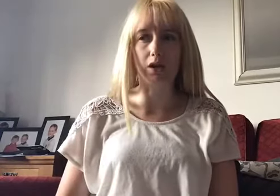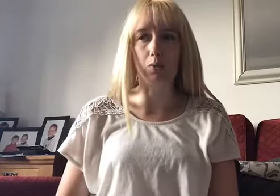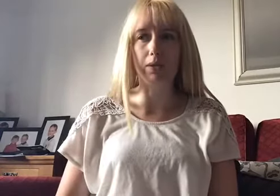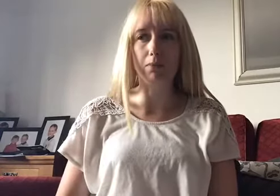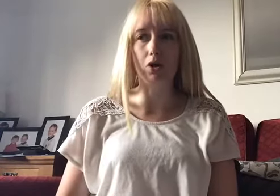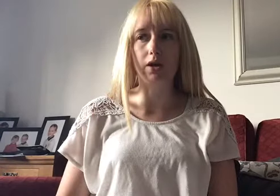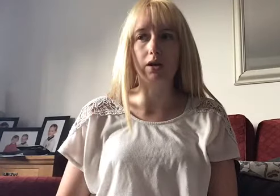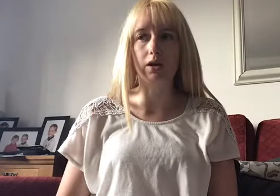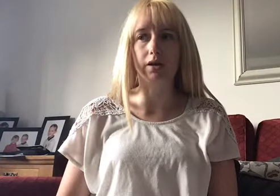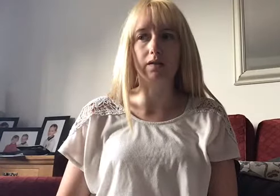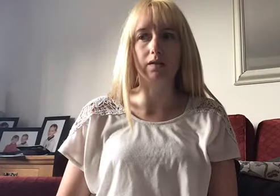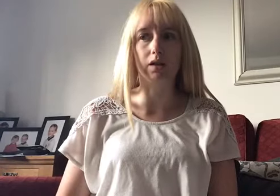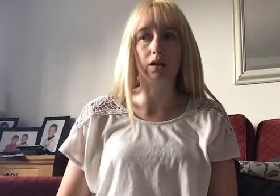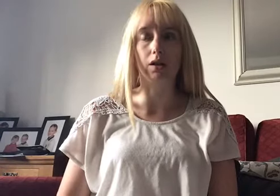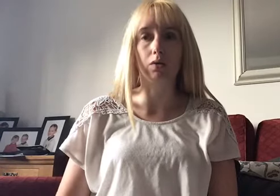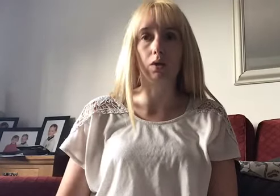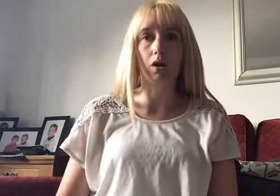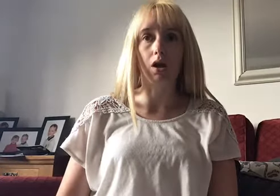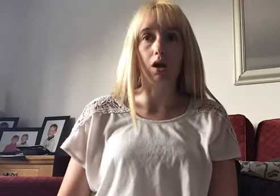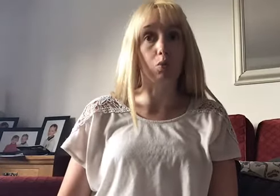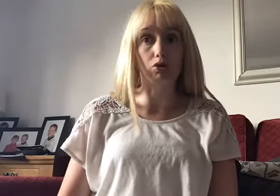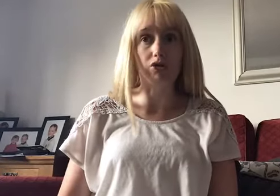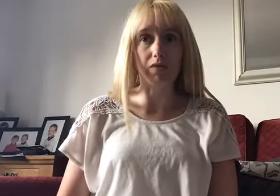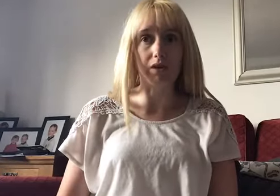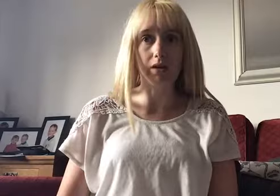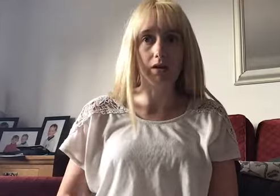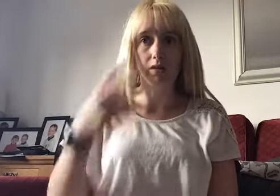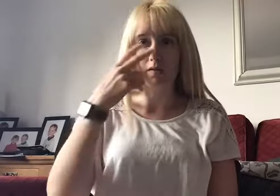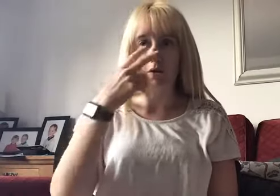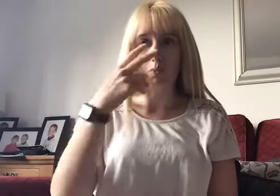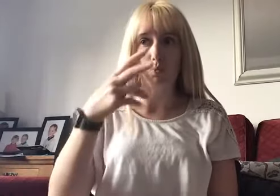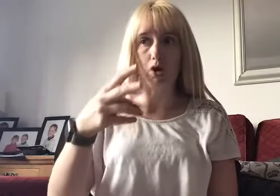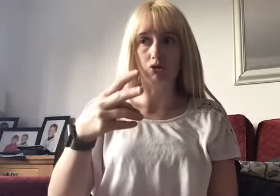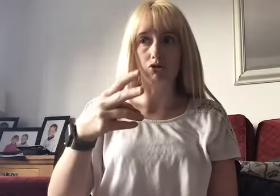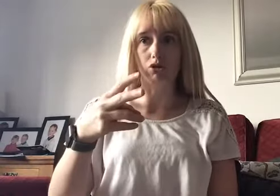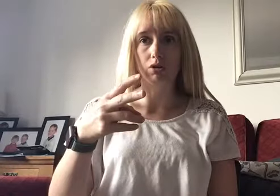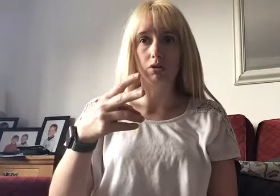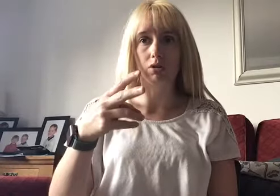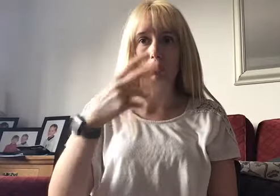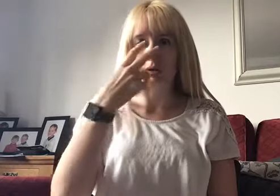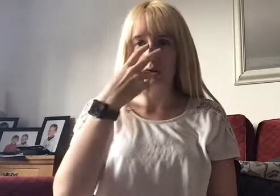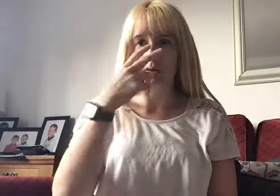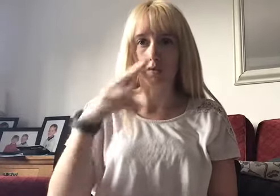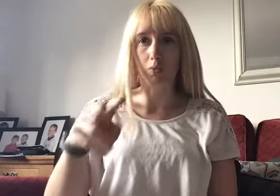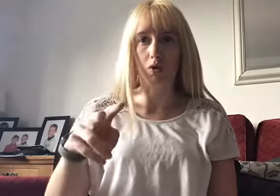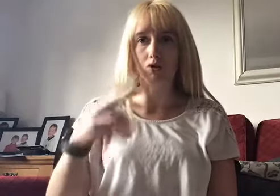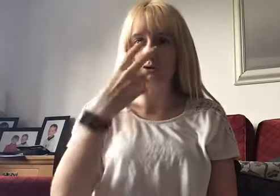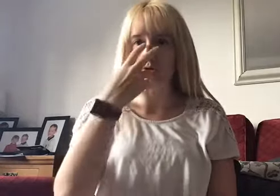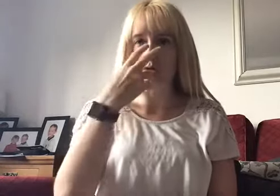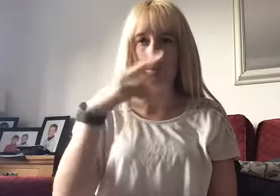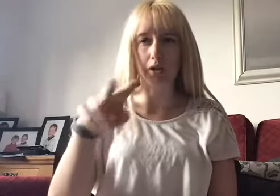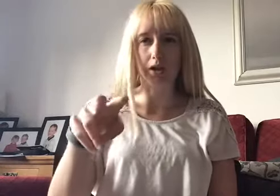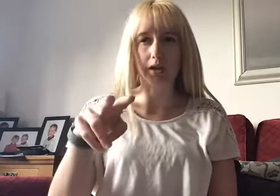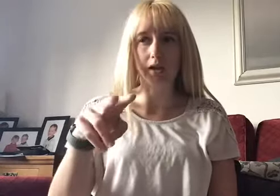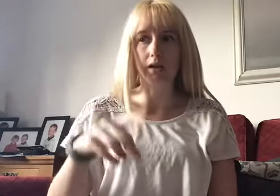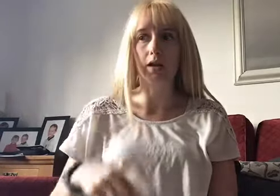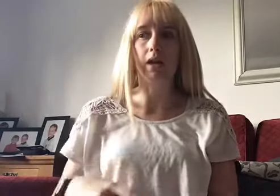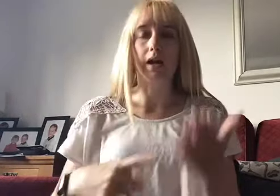might like to watch TV. So watch So watch, so we're looking, and